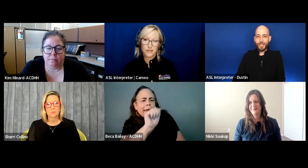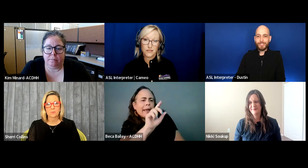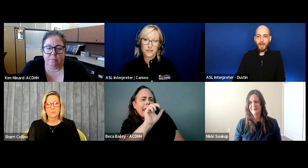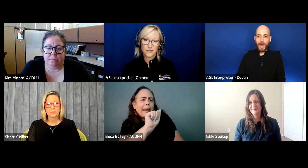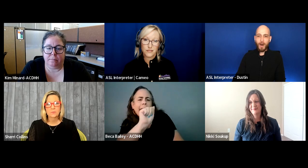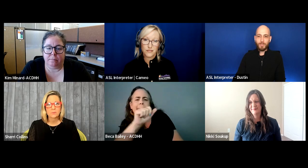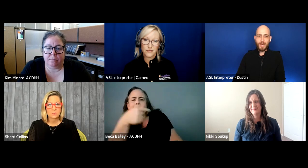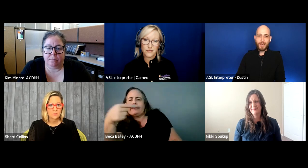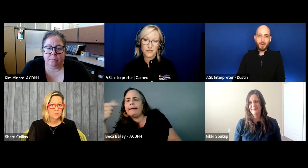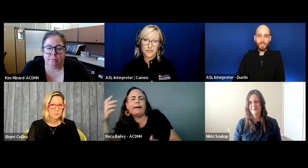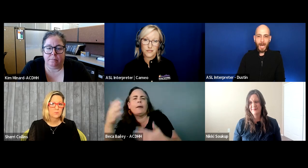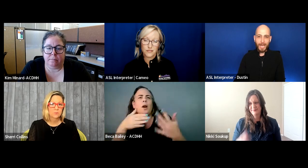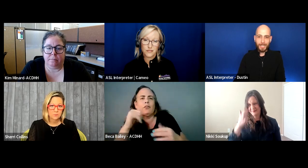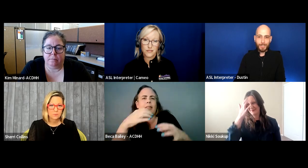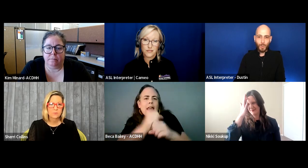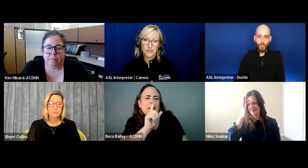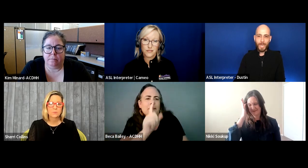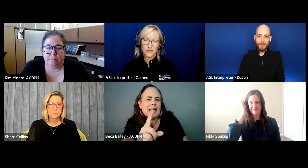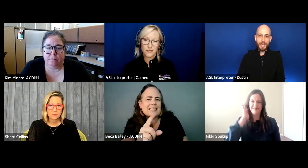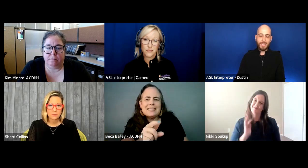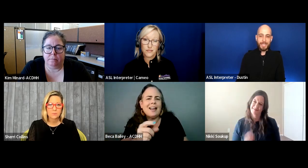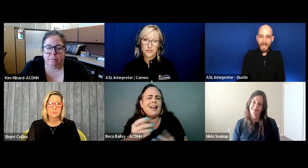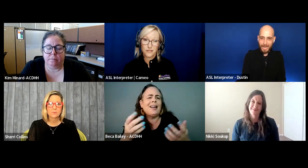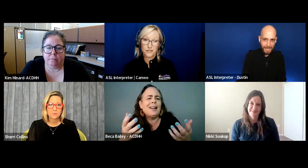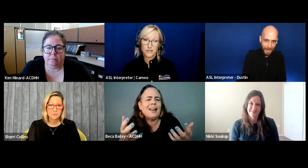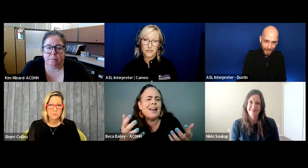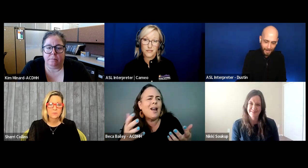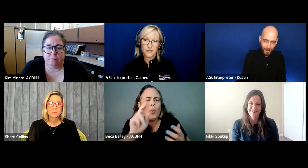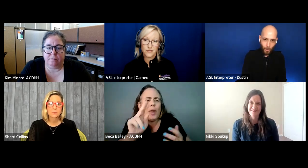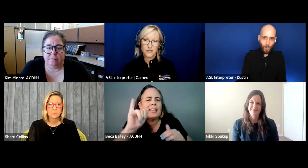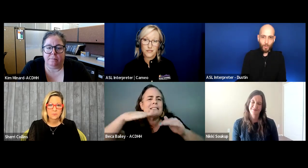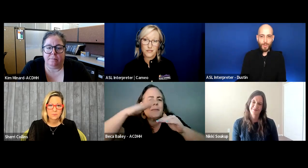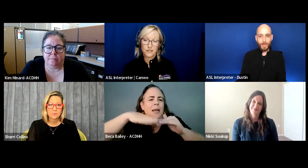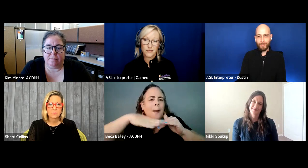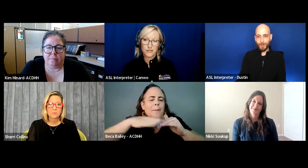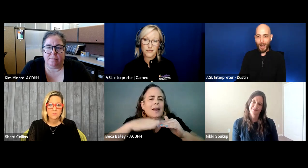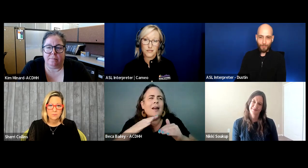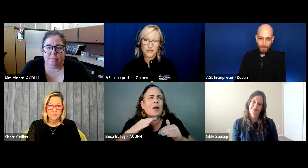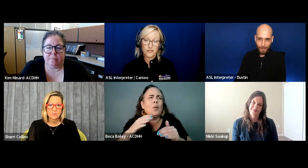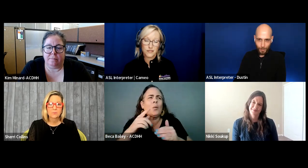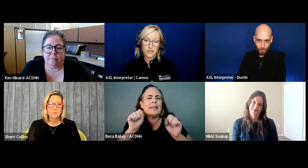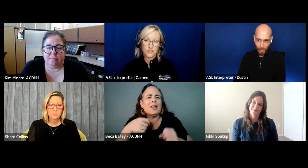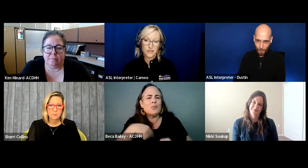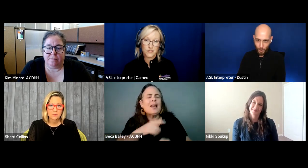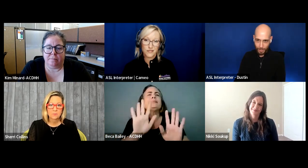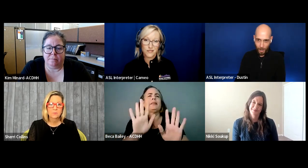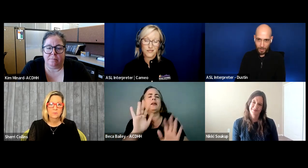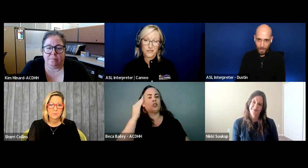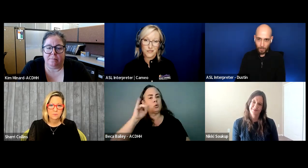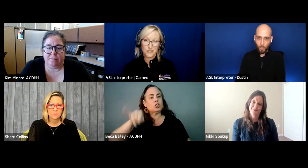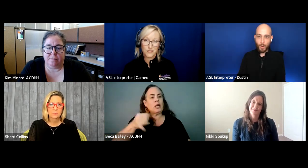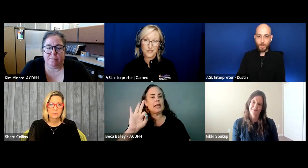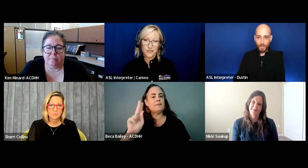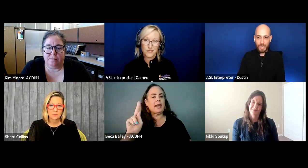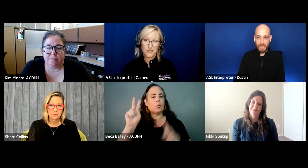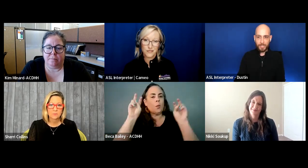It's not just about being compliant with the ADA or with whatever alphabet soup law you want to